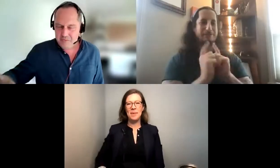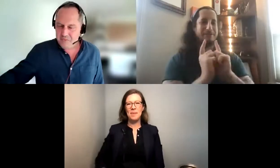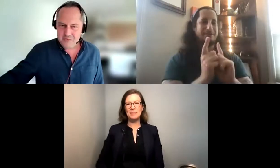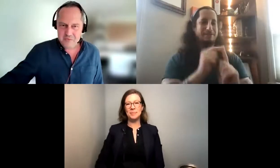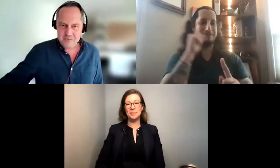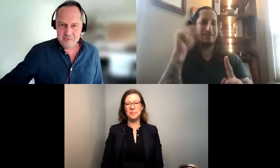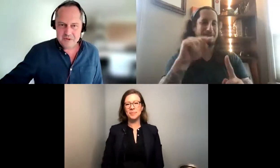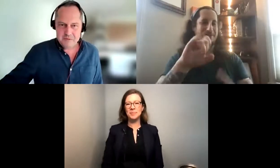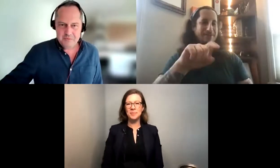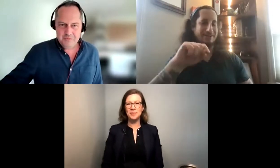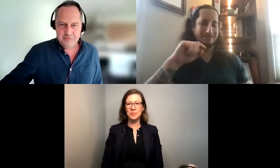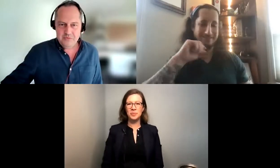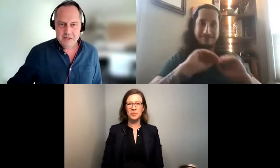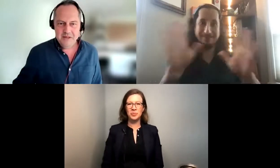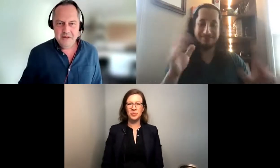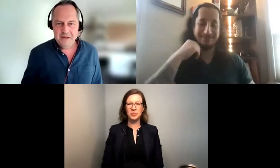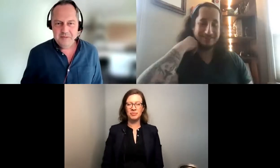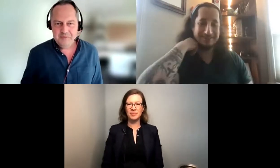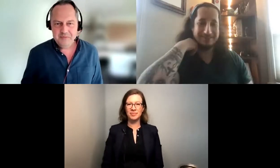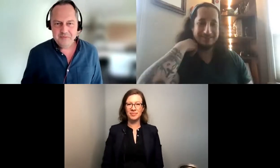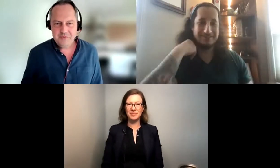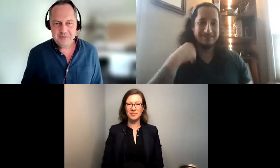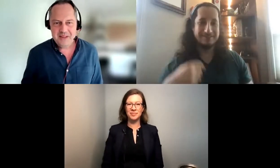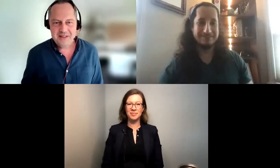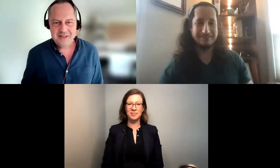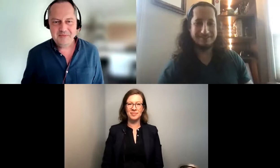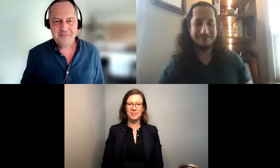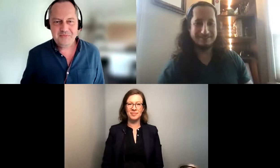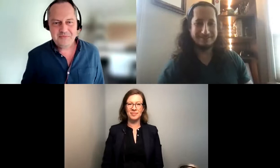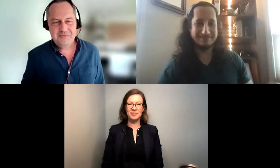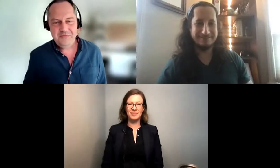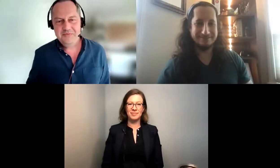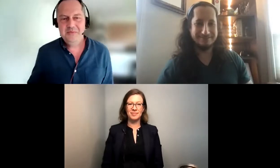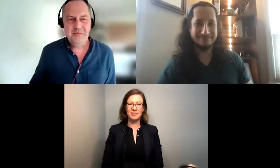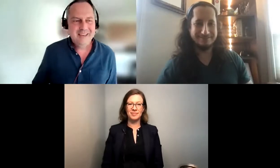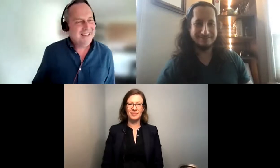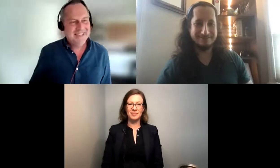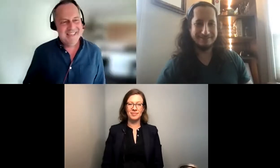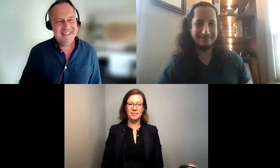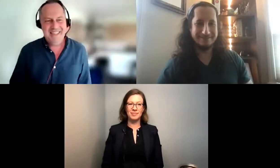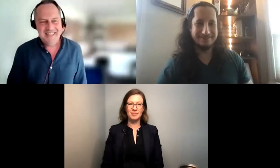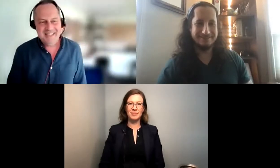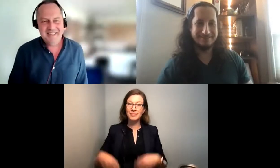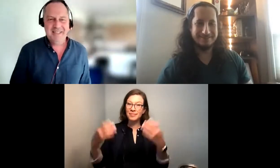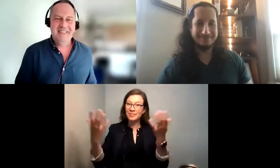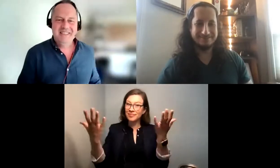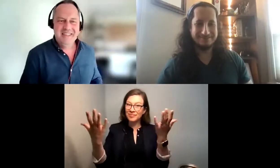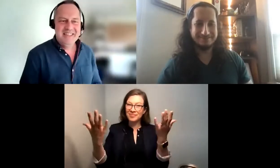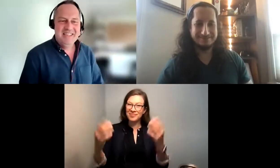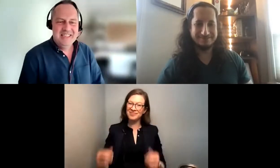Yes. Well, because the technology for the sign translation wasn't there yet, obviously.